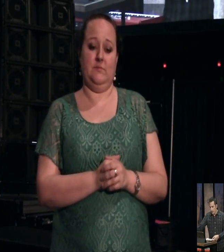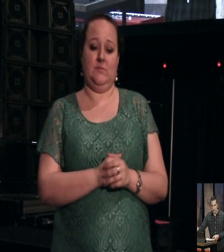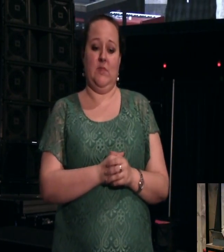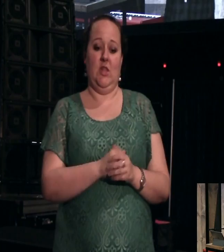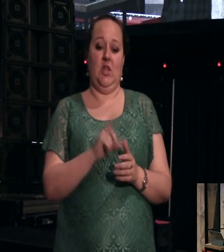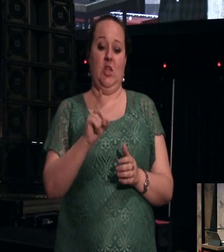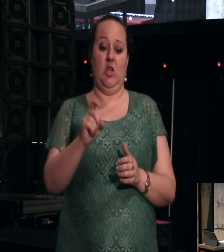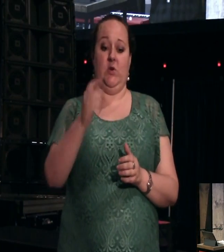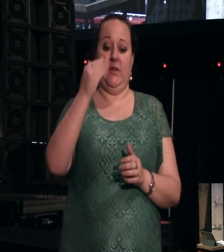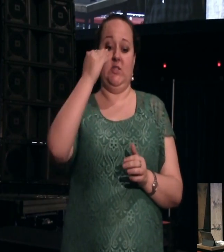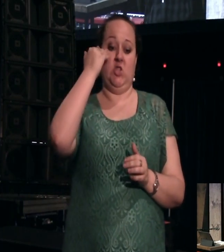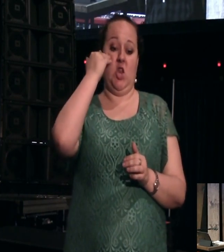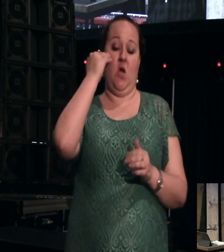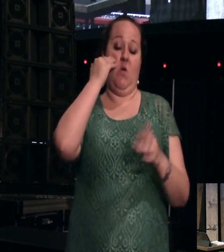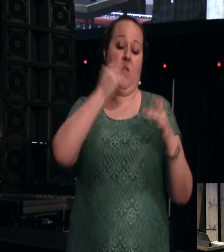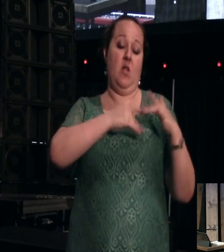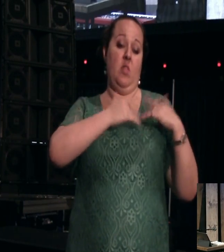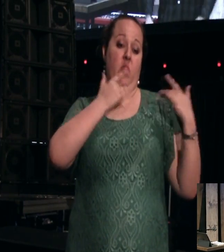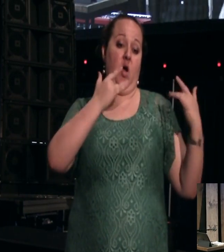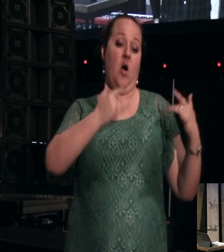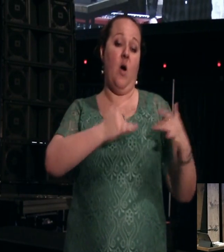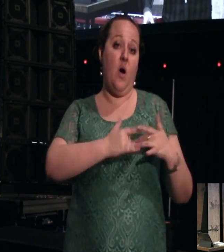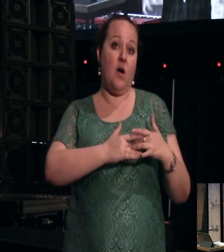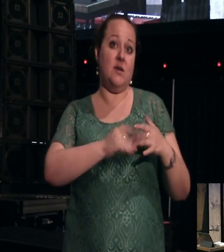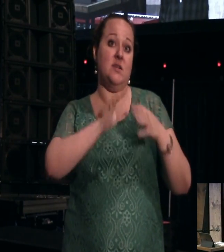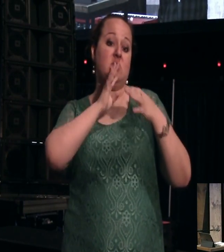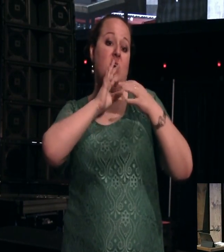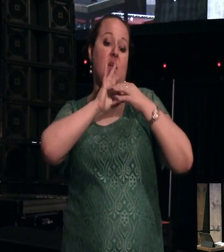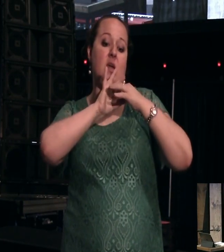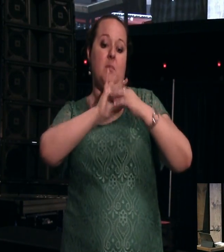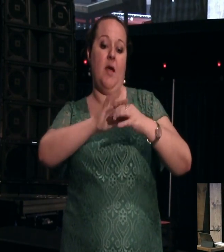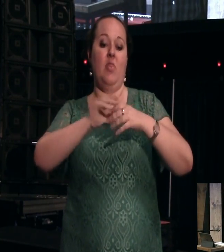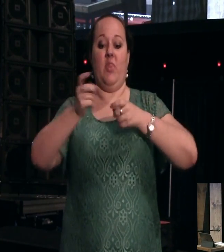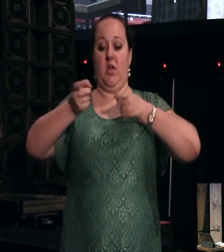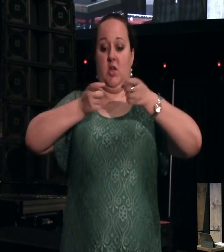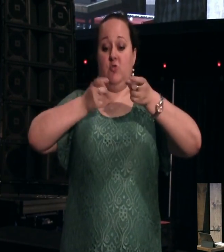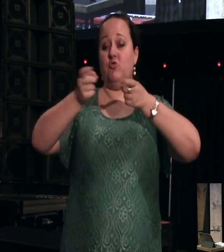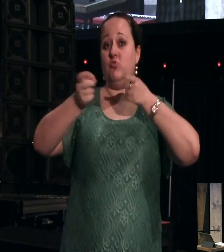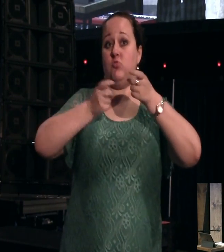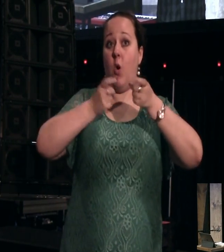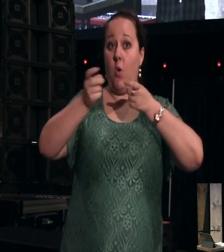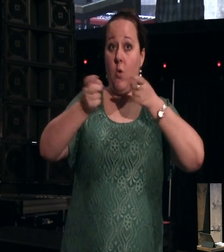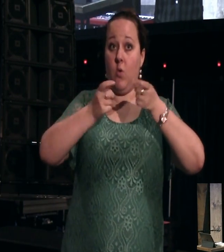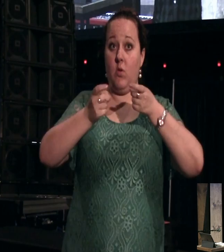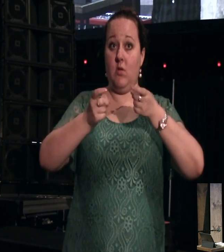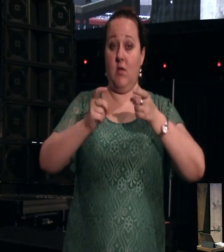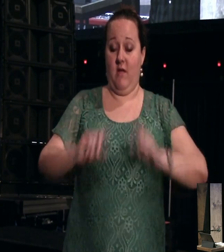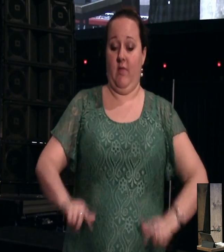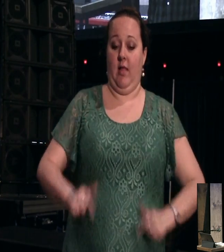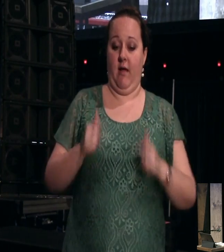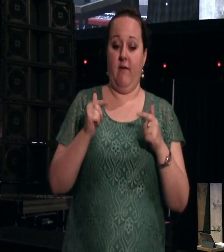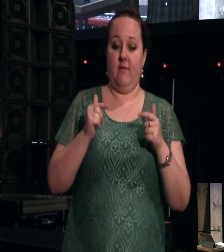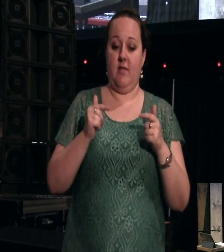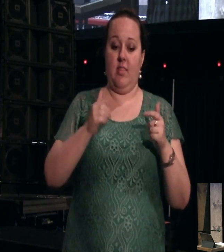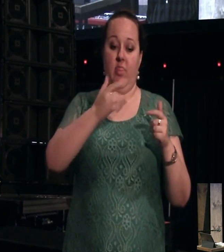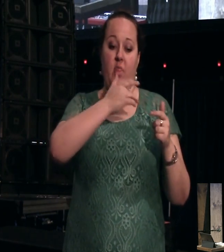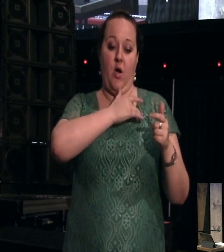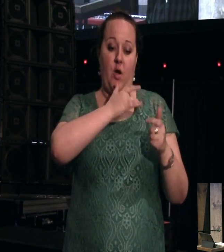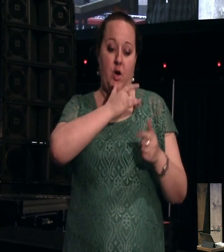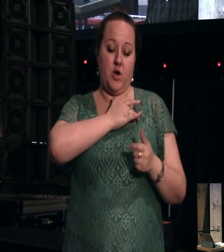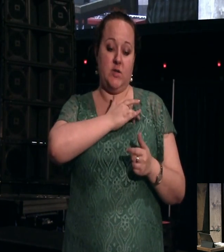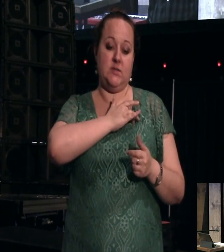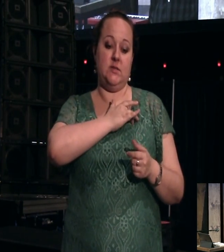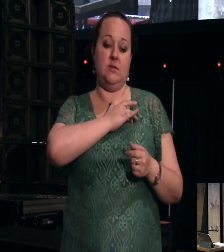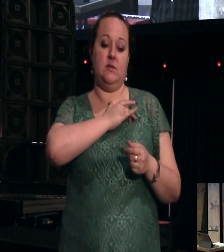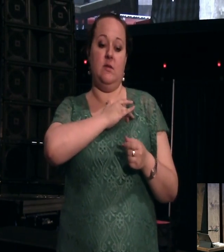vanity." And so what you need to know is in the Bible, the heart is referring to the control center